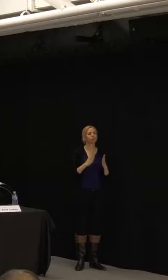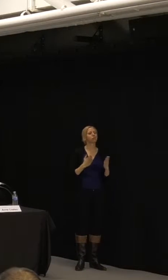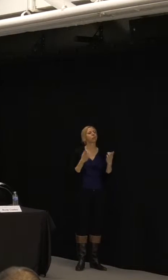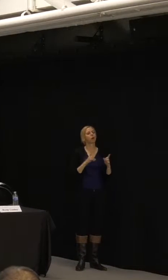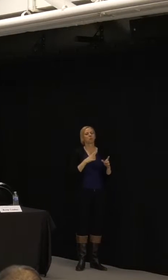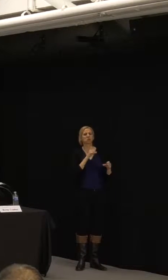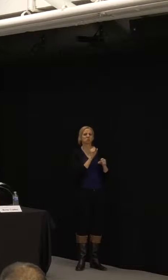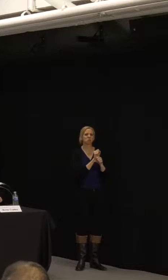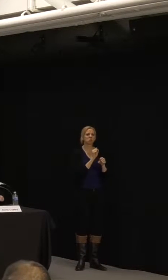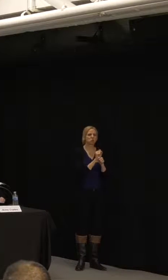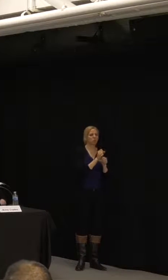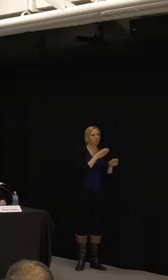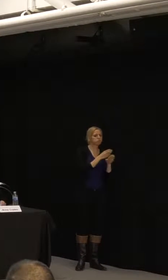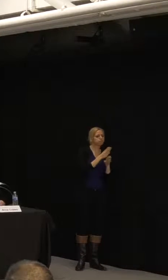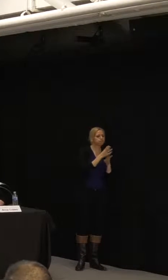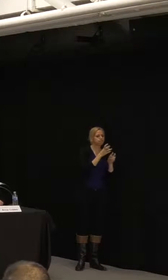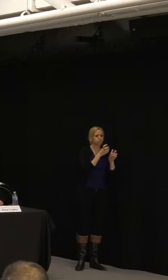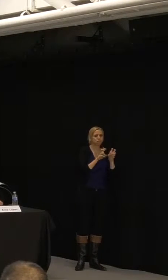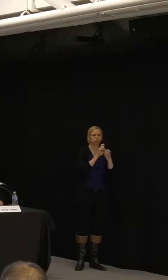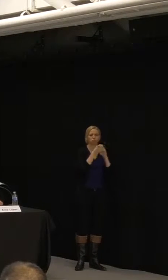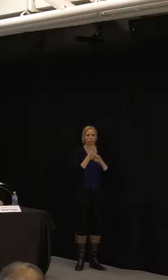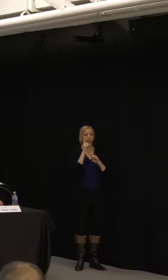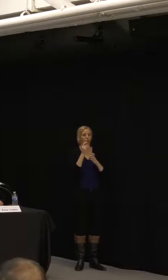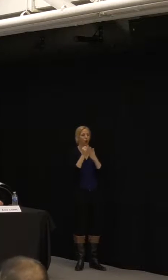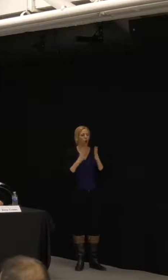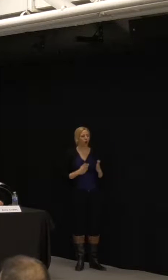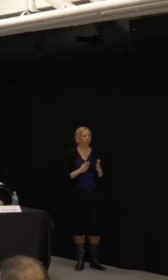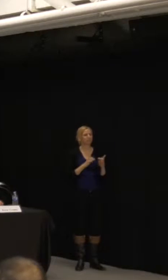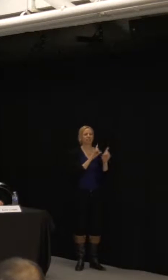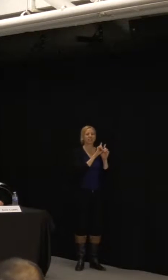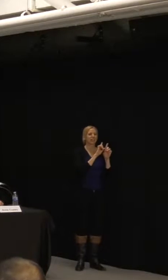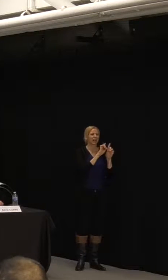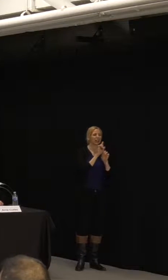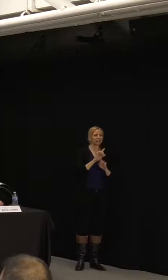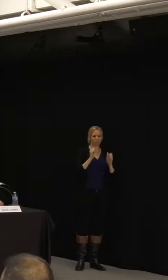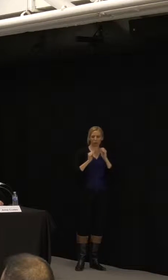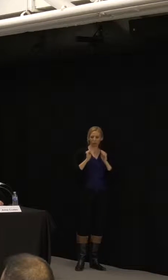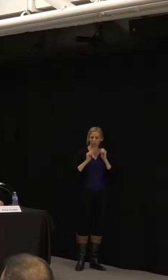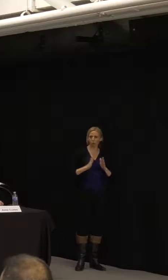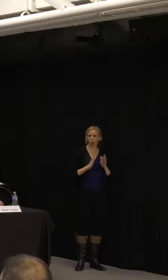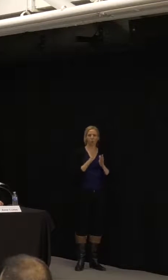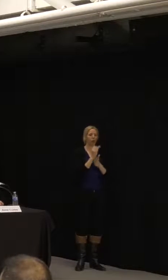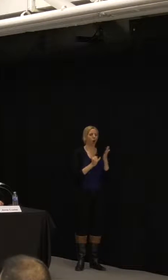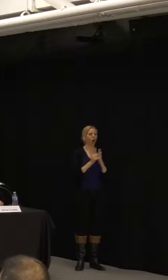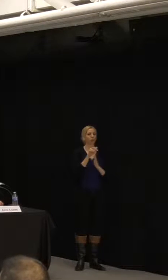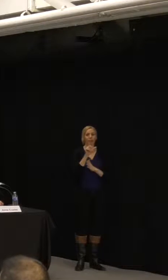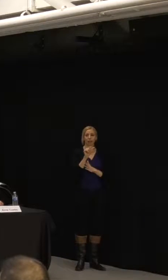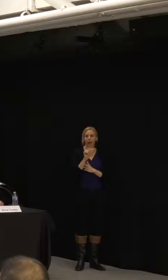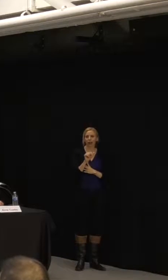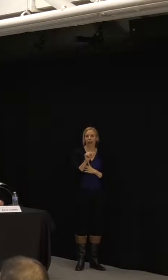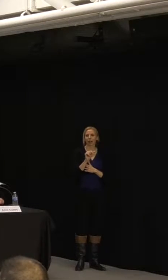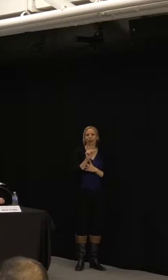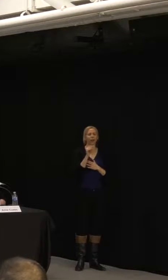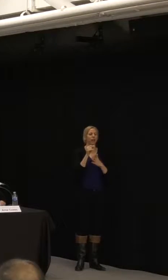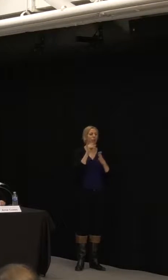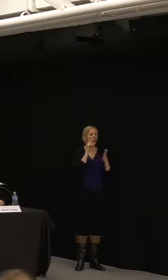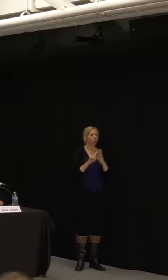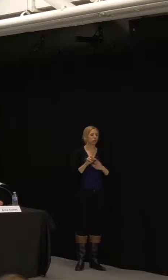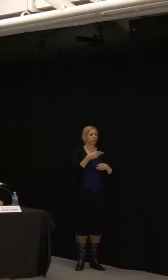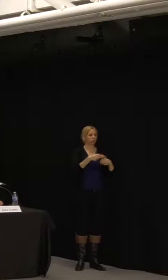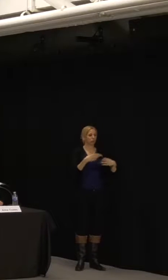and a study of older visual artists called Above Ground, and older performing artists in New York and LA called Still Kicking. You